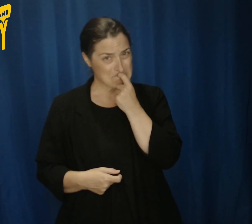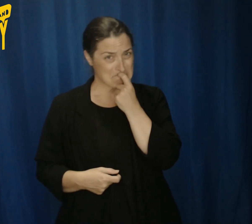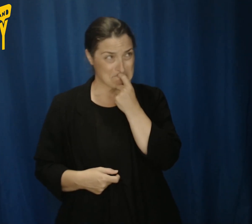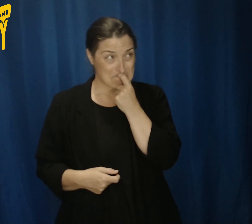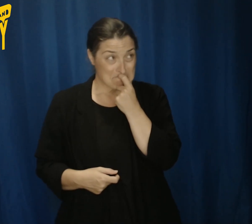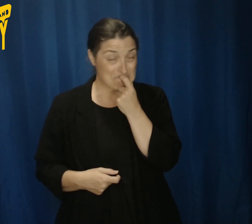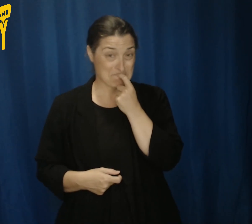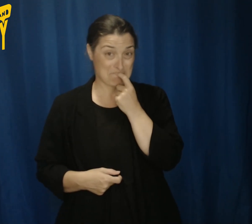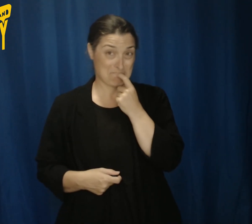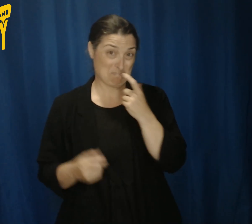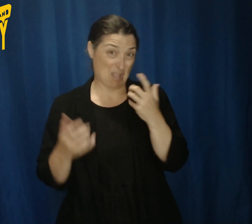it's very